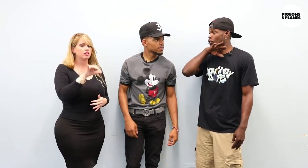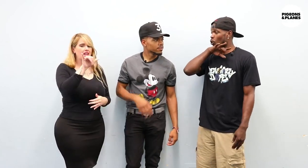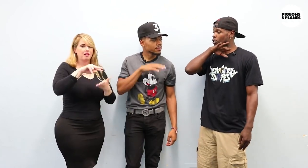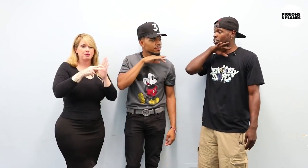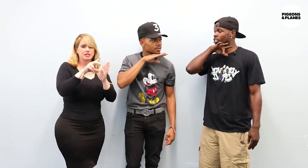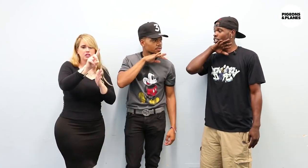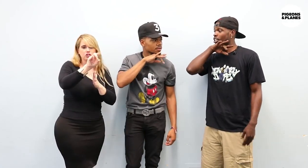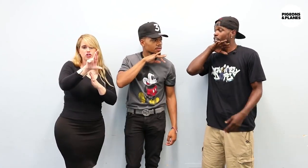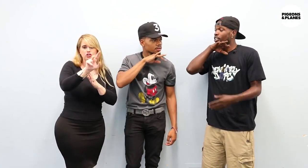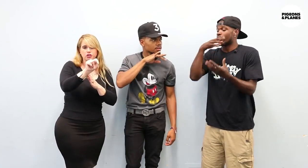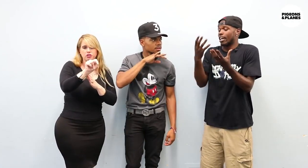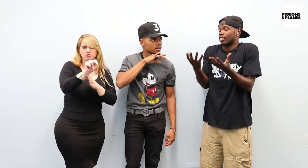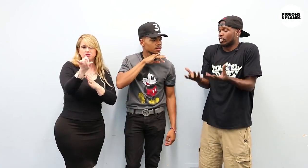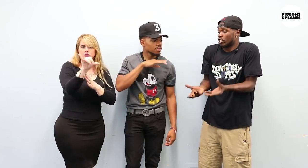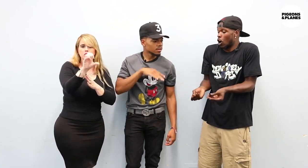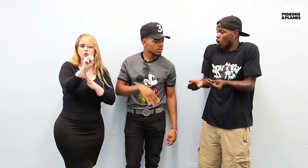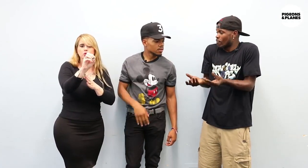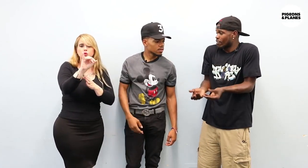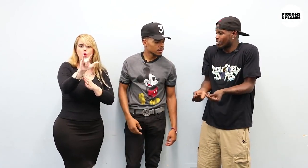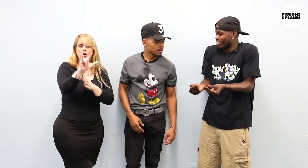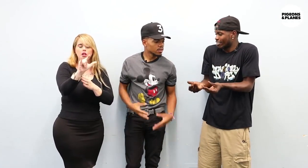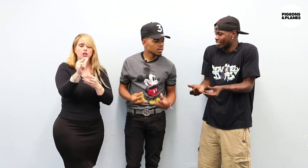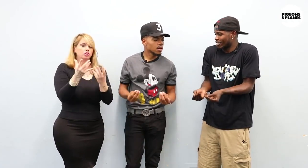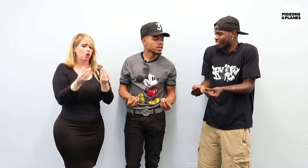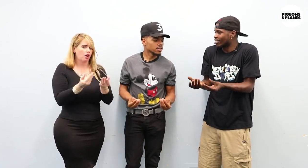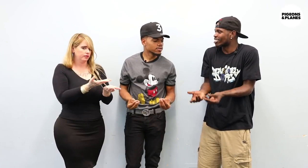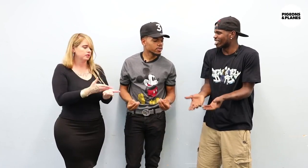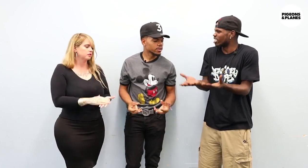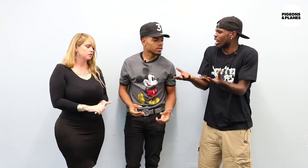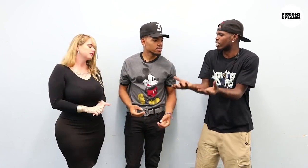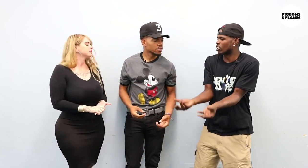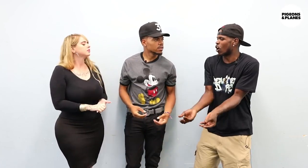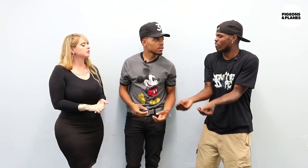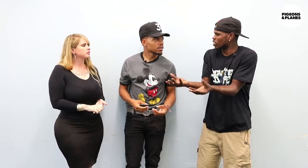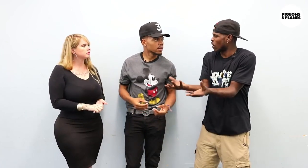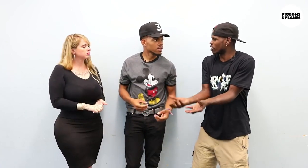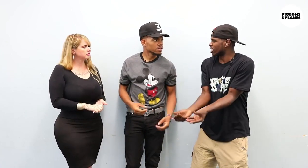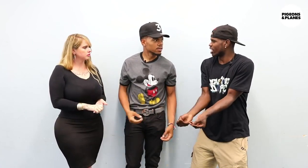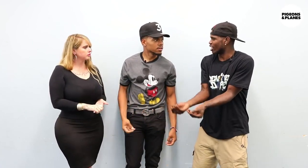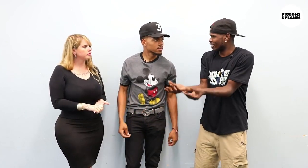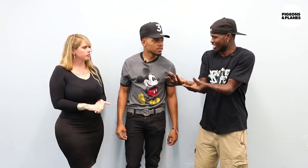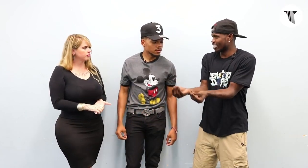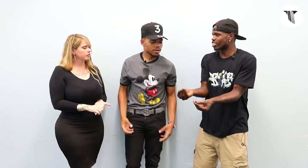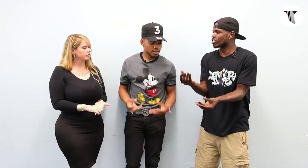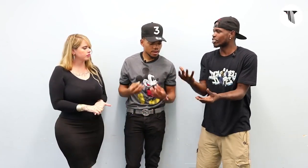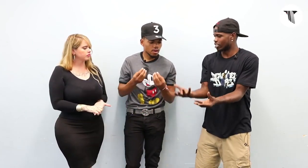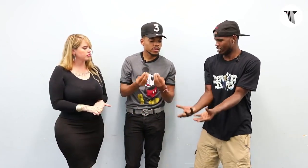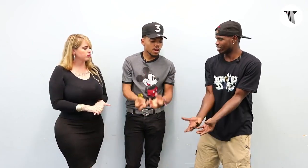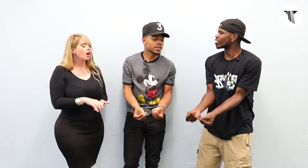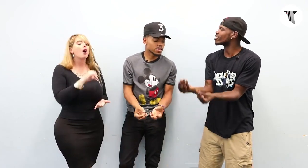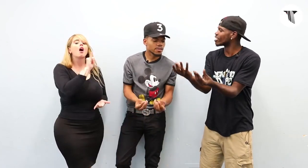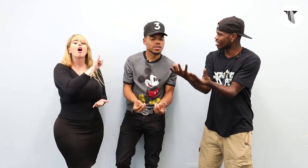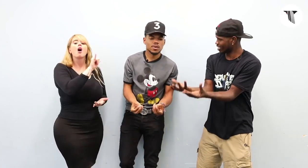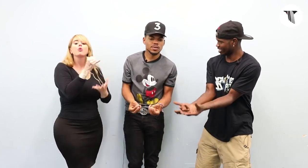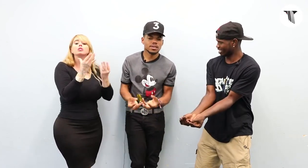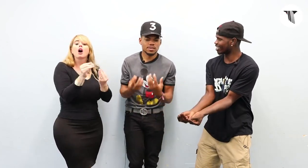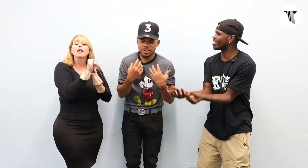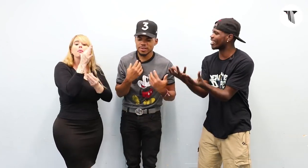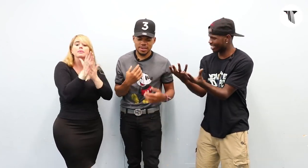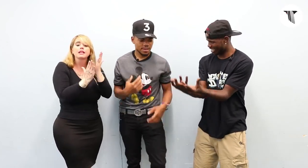soil, it's thaw. Soft soil. It's like soft to the touch. Soil. Yeah. Oh, soft as mama's hands, right? Yeah, right. There you